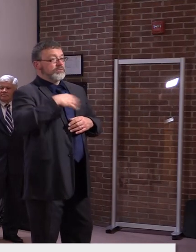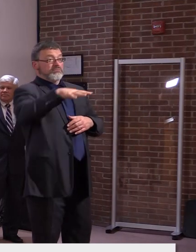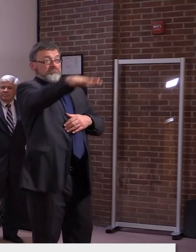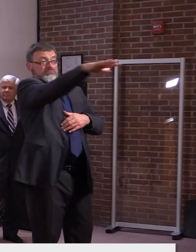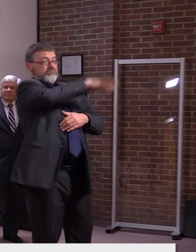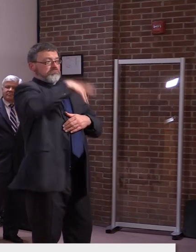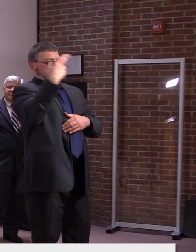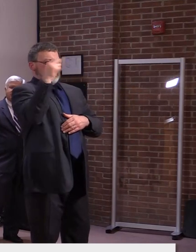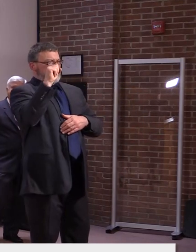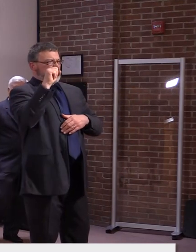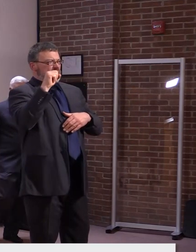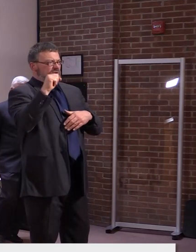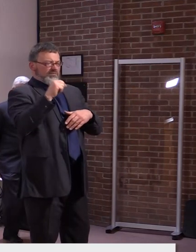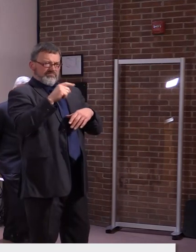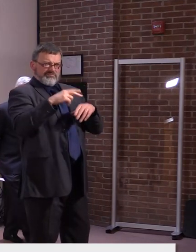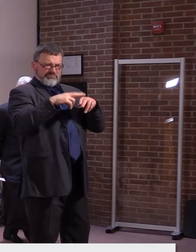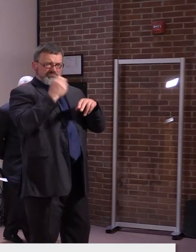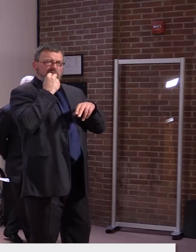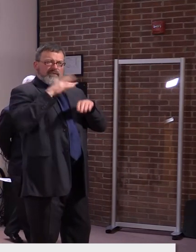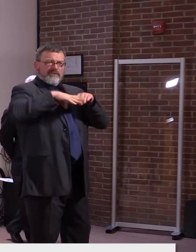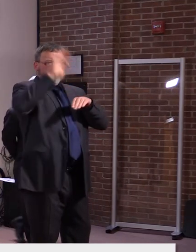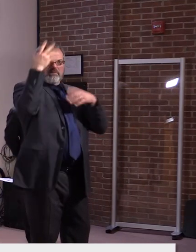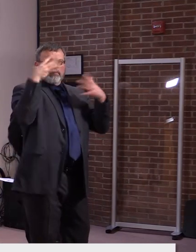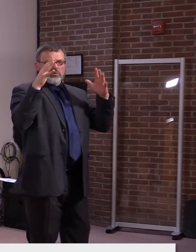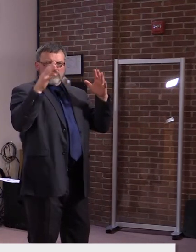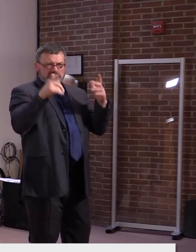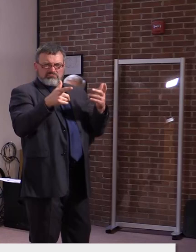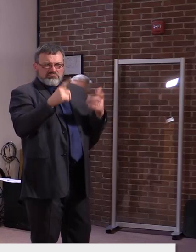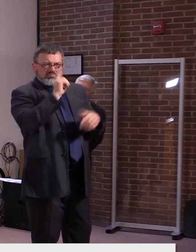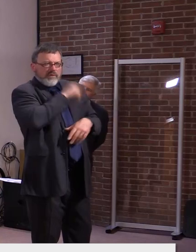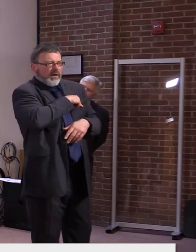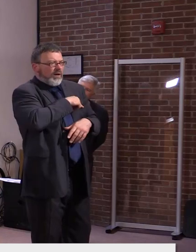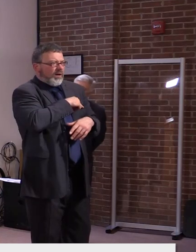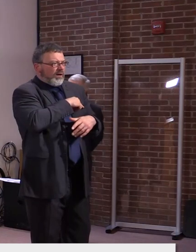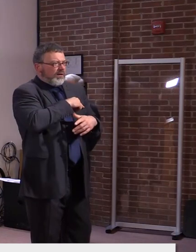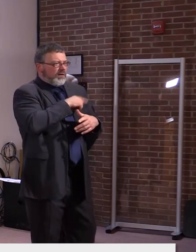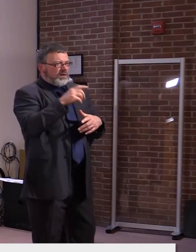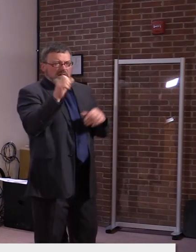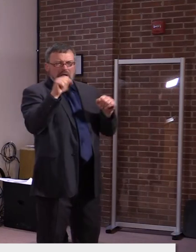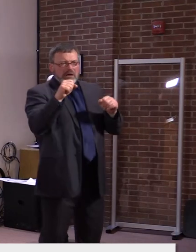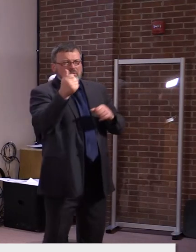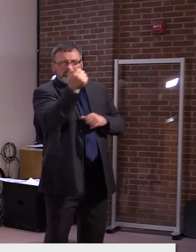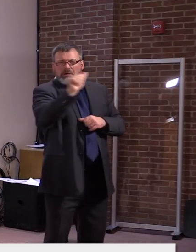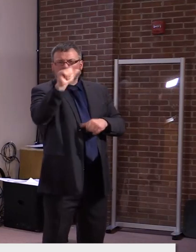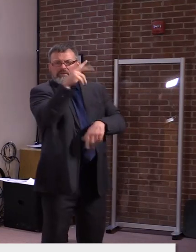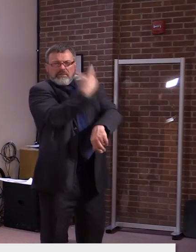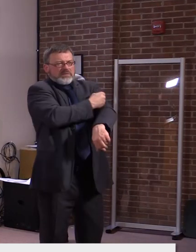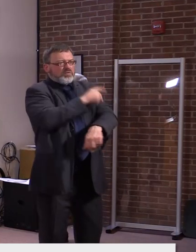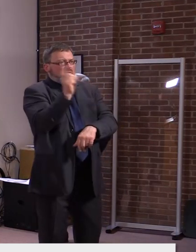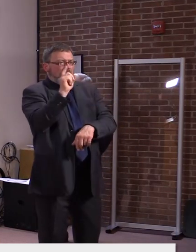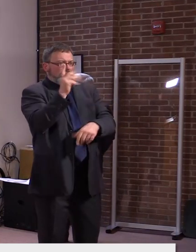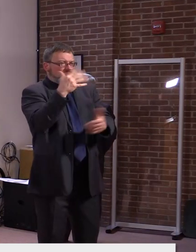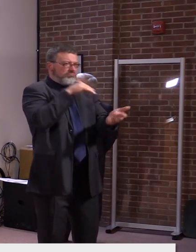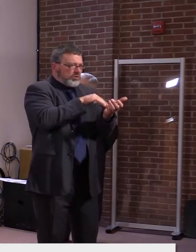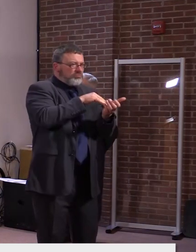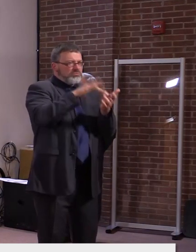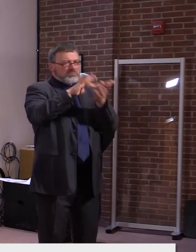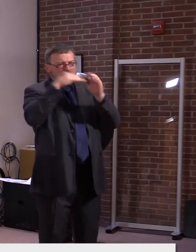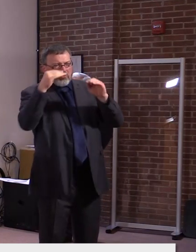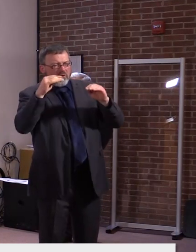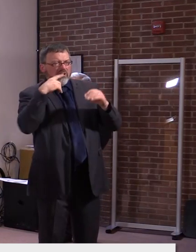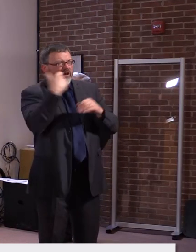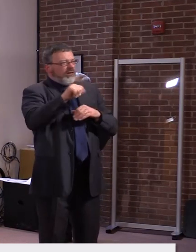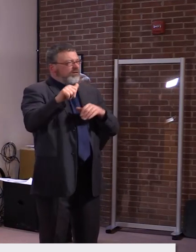be age 12 or older and therefore able to access vaccinations. Certainly they're the younger